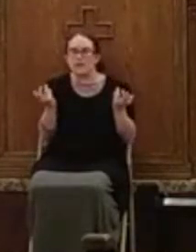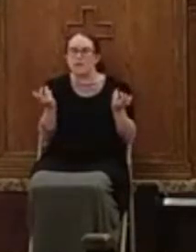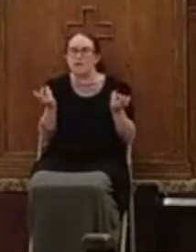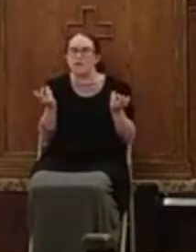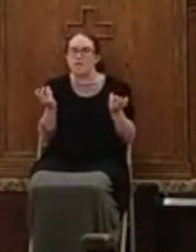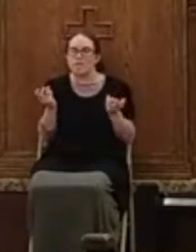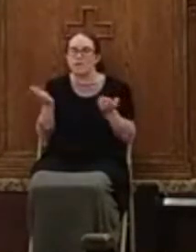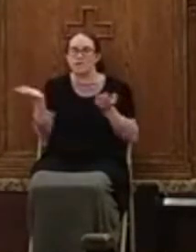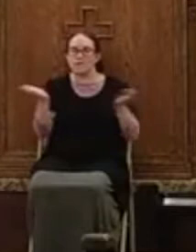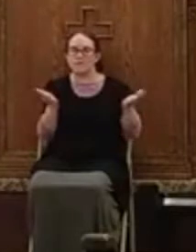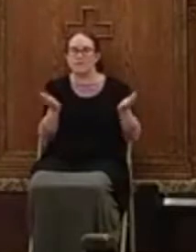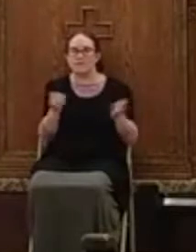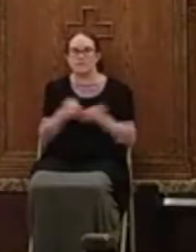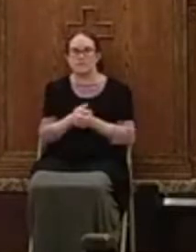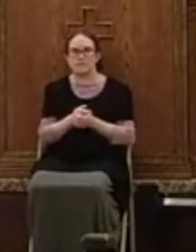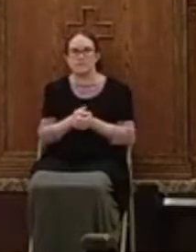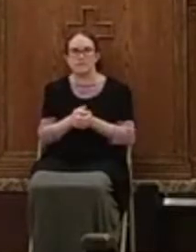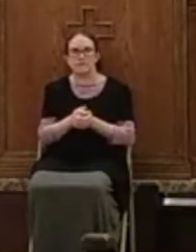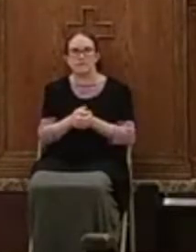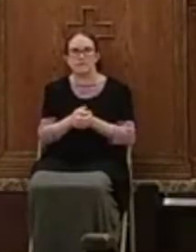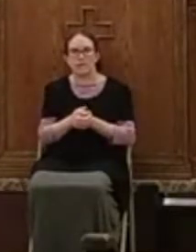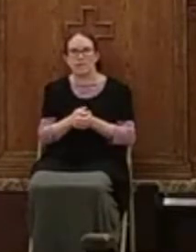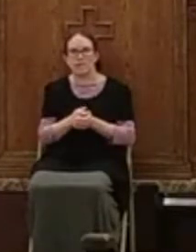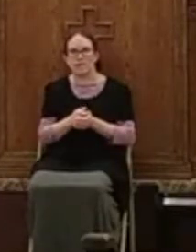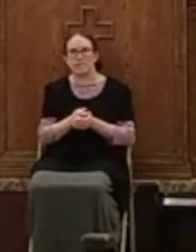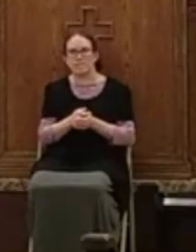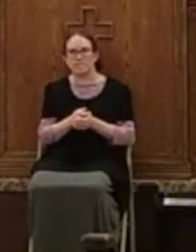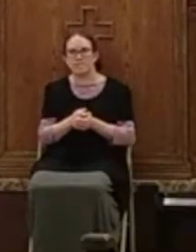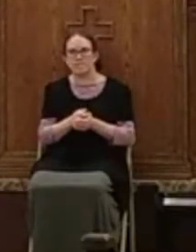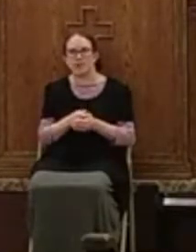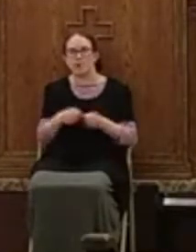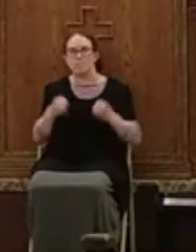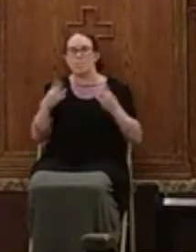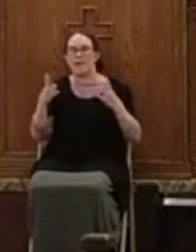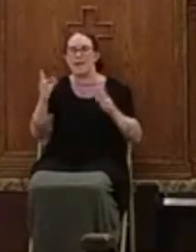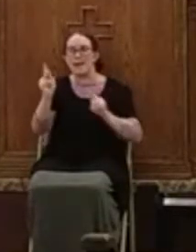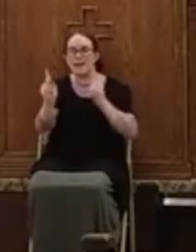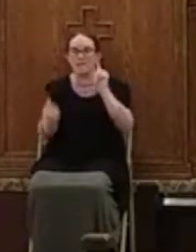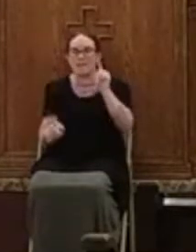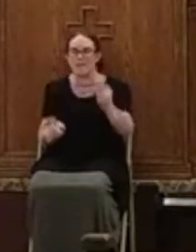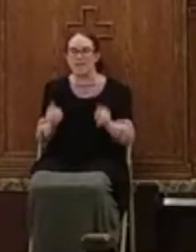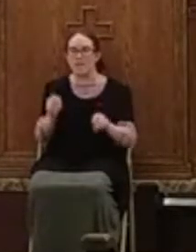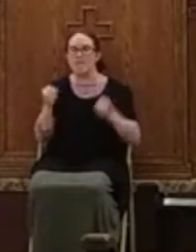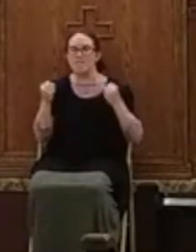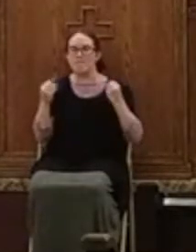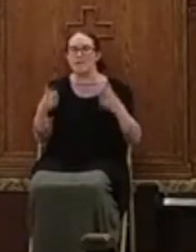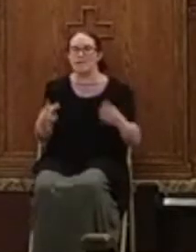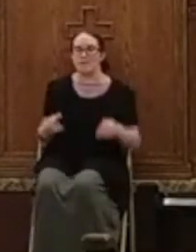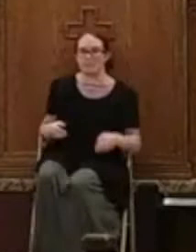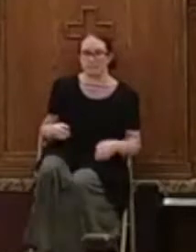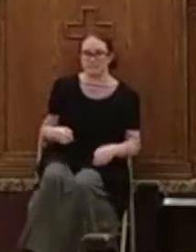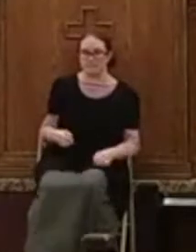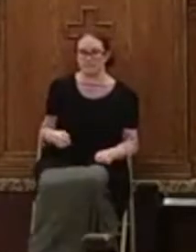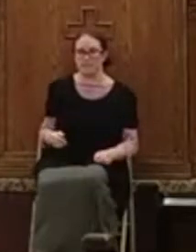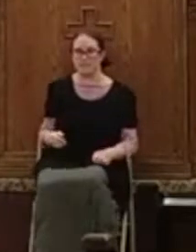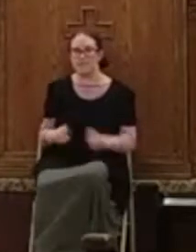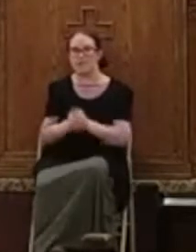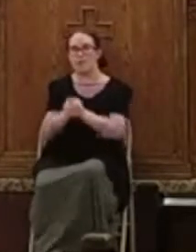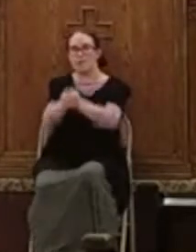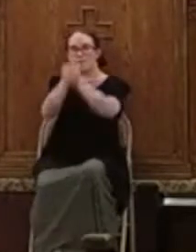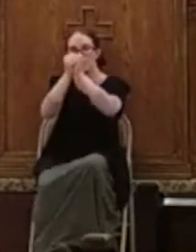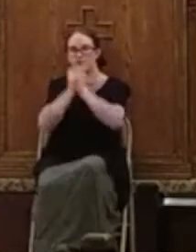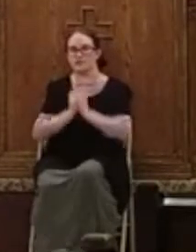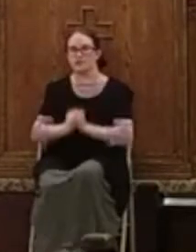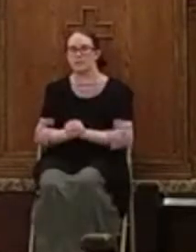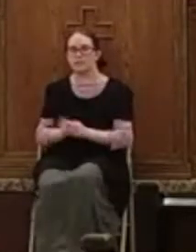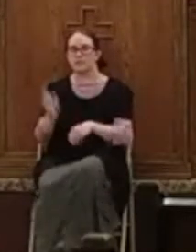been in a service? I've been in general conference with literally thousands of people. Thousands of people worshiping at one